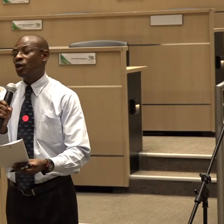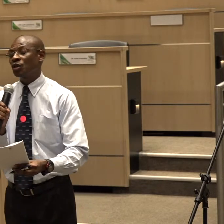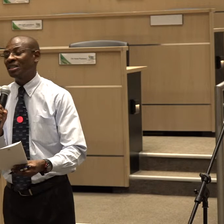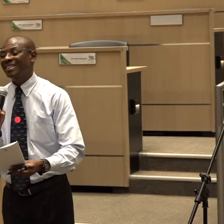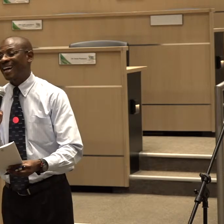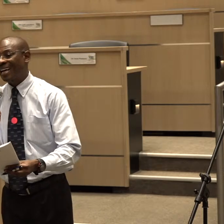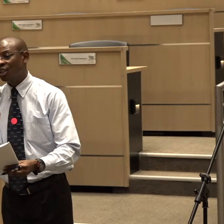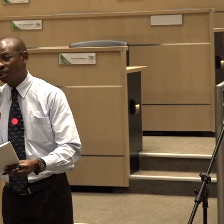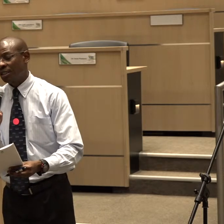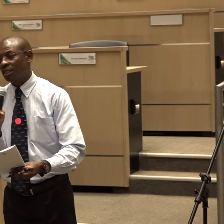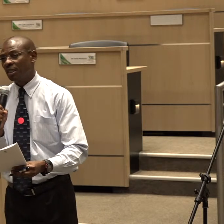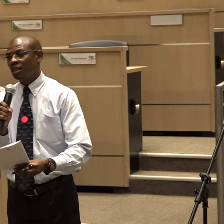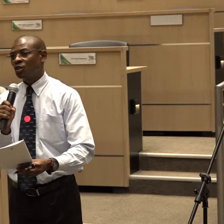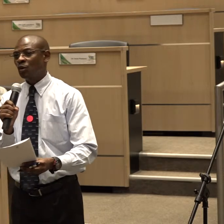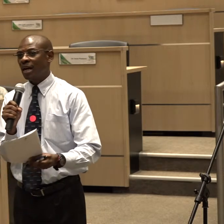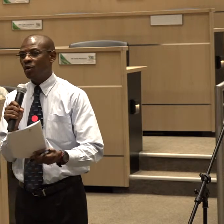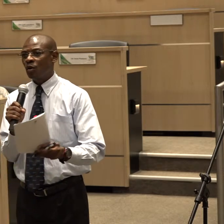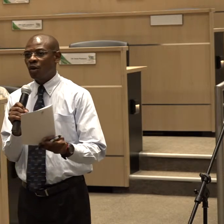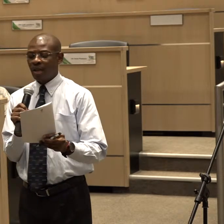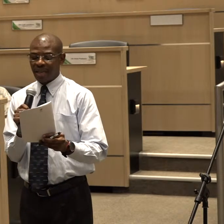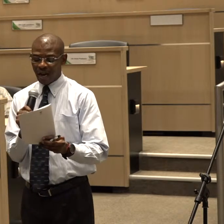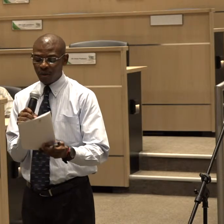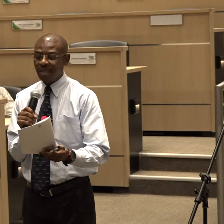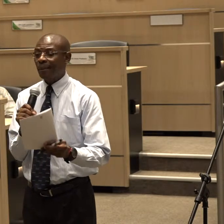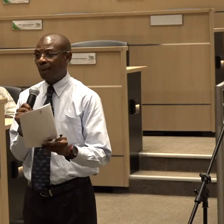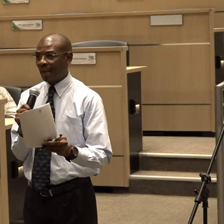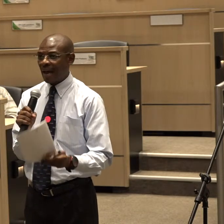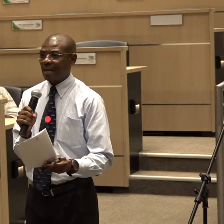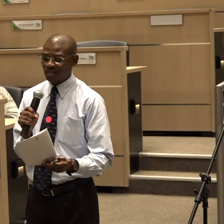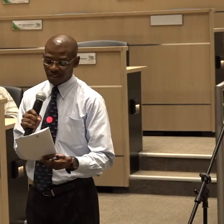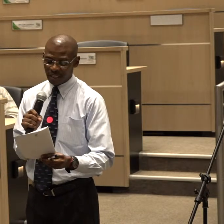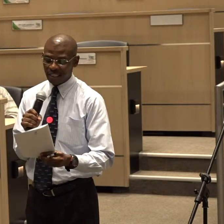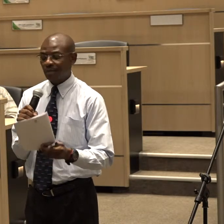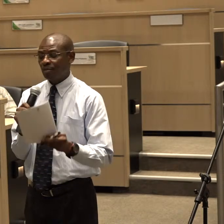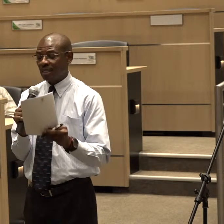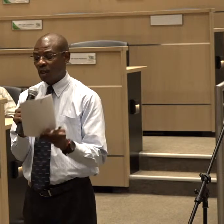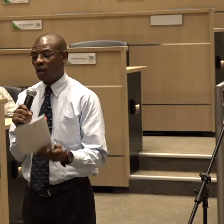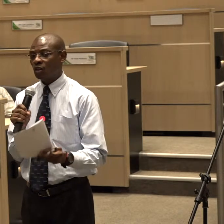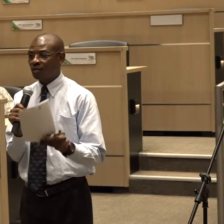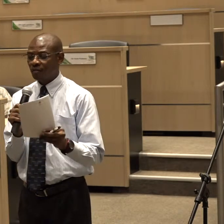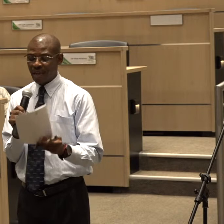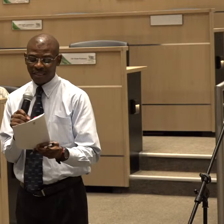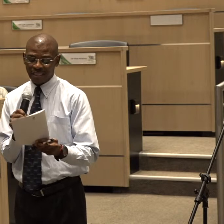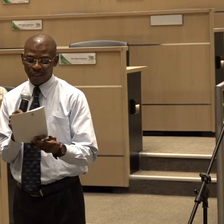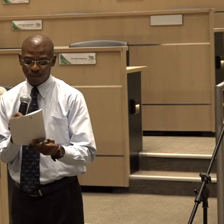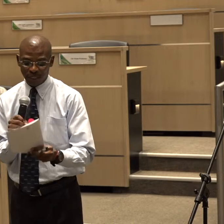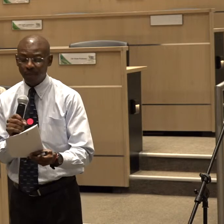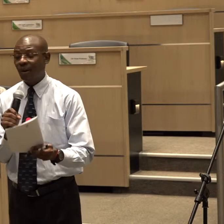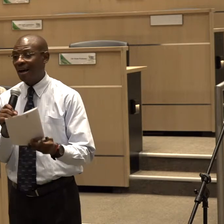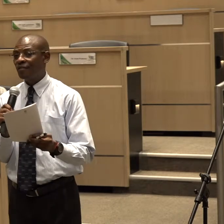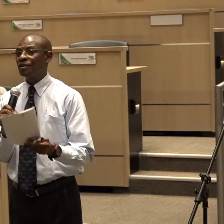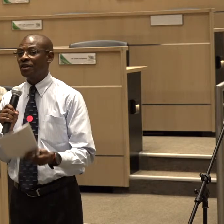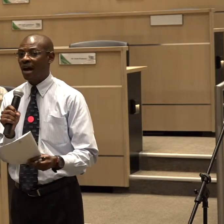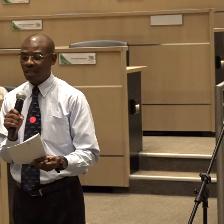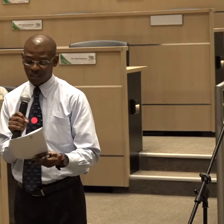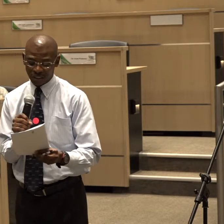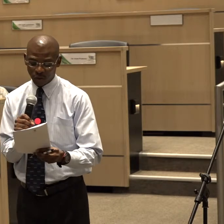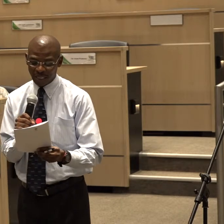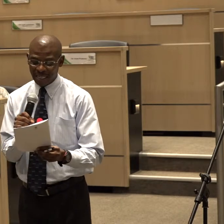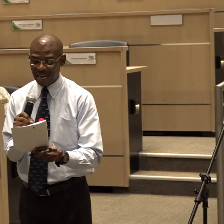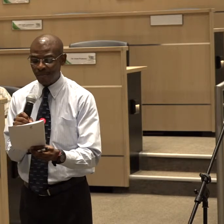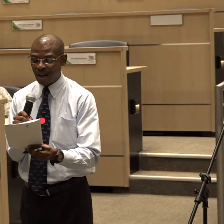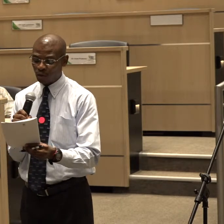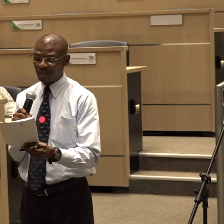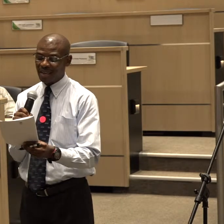because it is hungry so now how it applies is because of the fact that the people are really